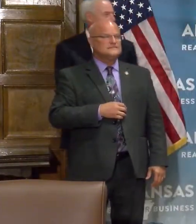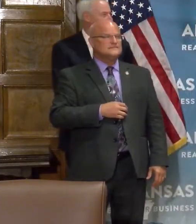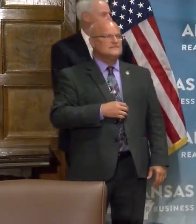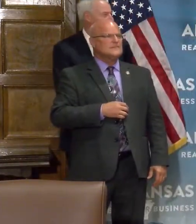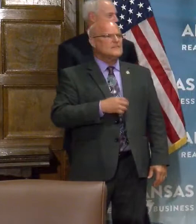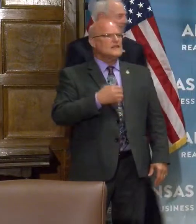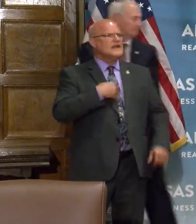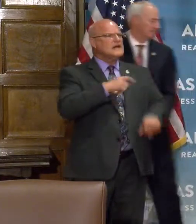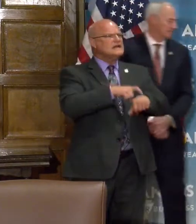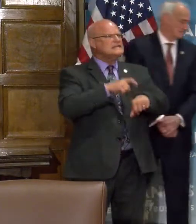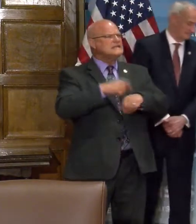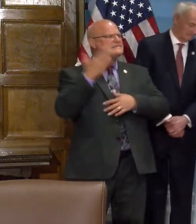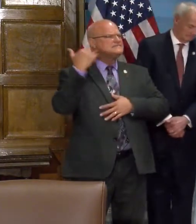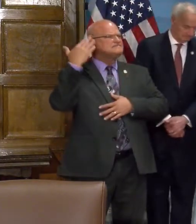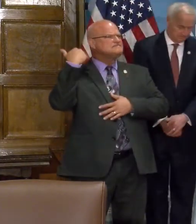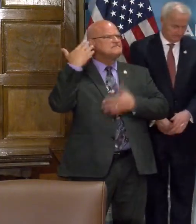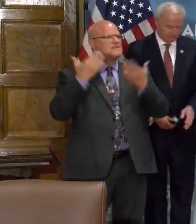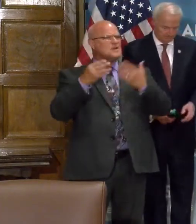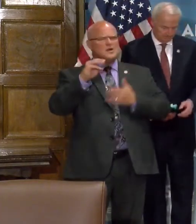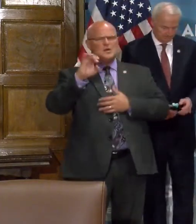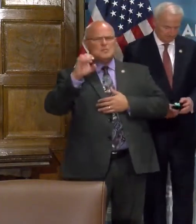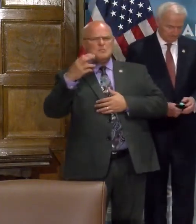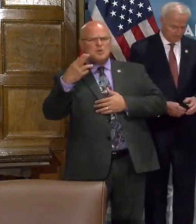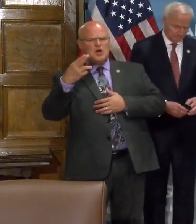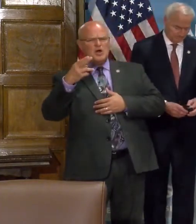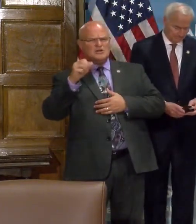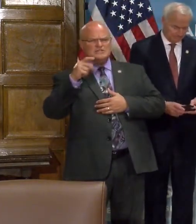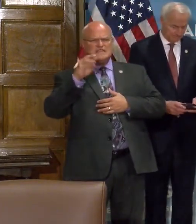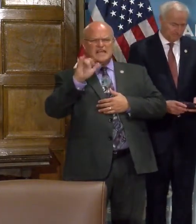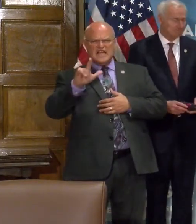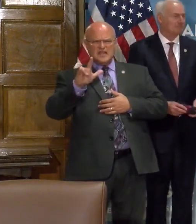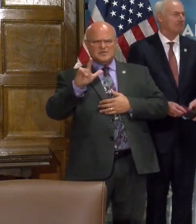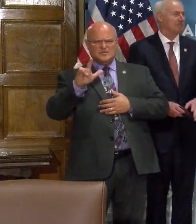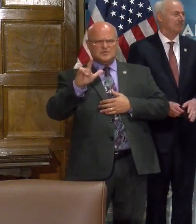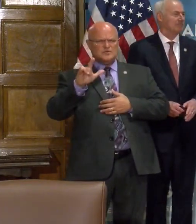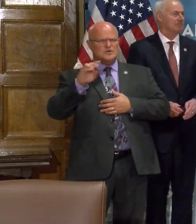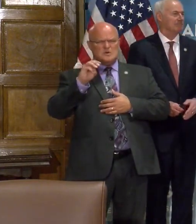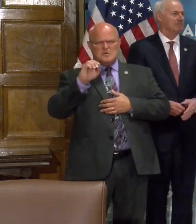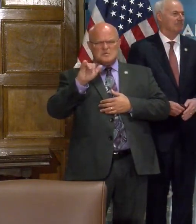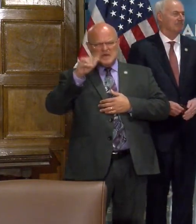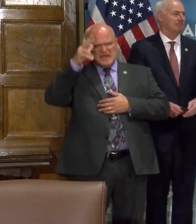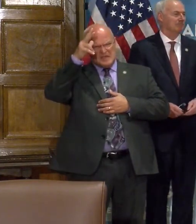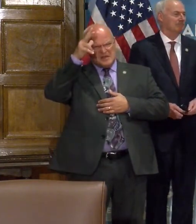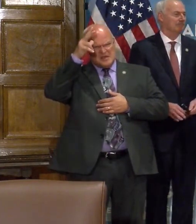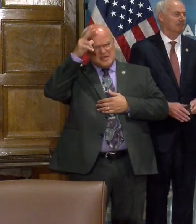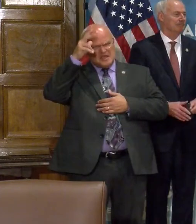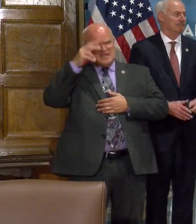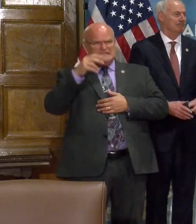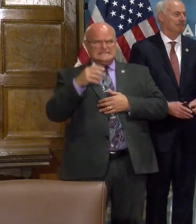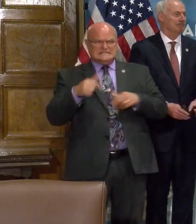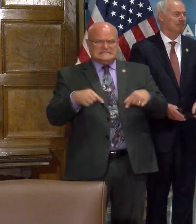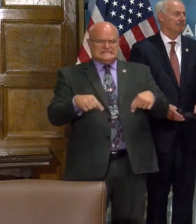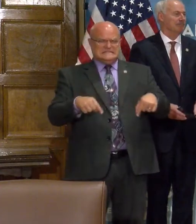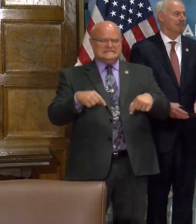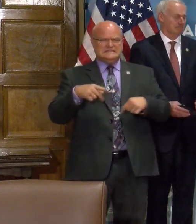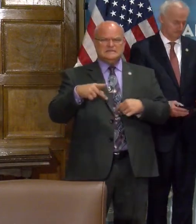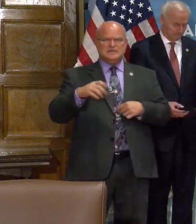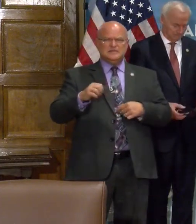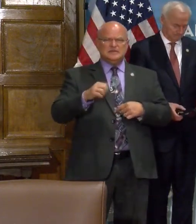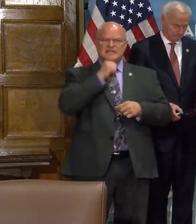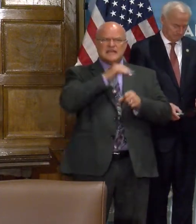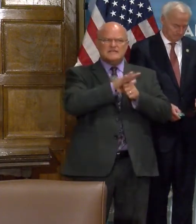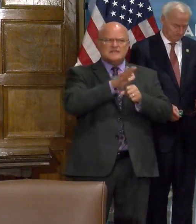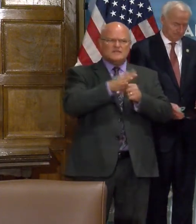There was a period of time, probably March, April, early May, where PPE was still, there's a lot of nervousness around having enough and